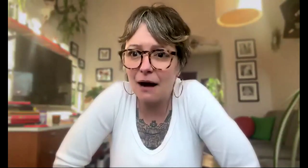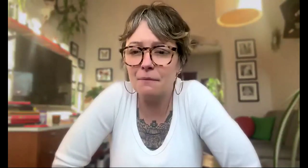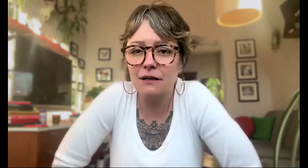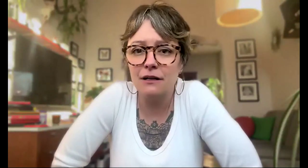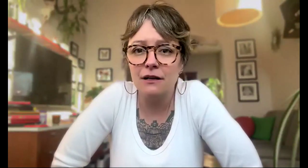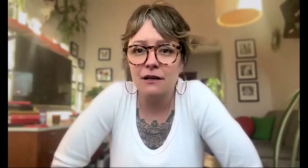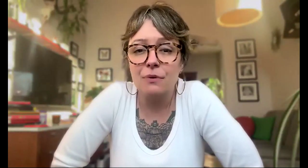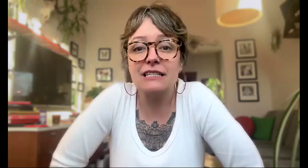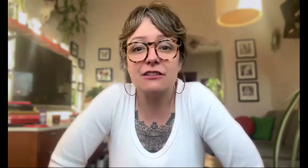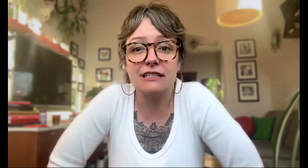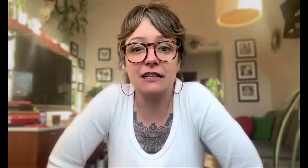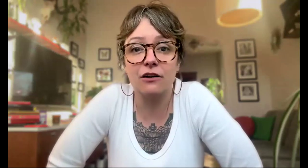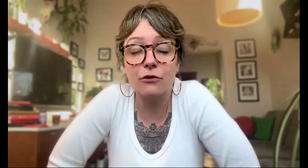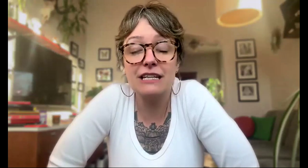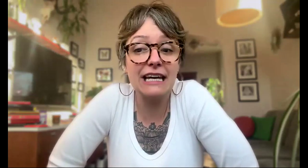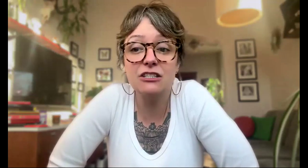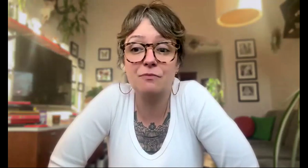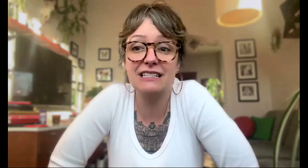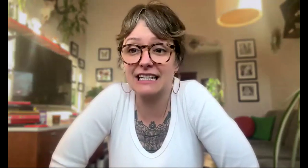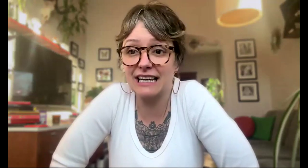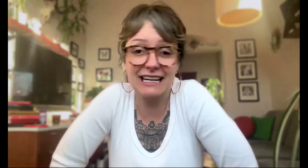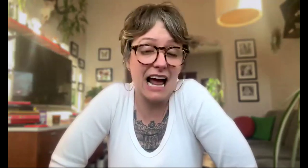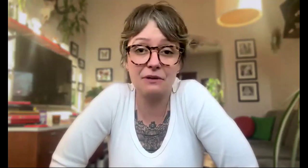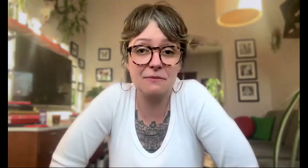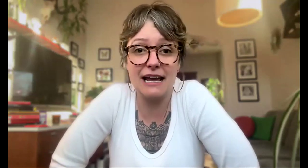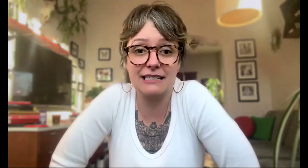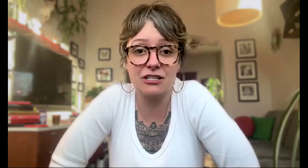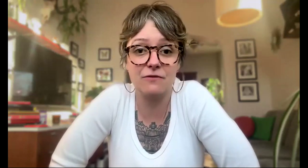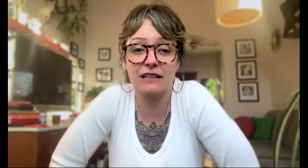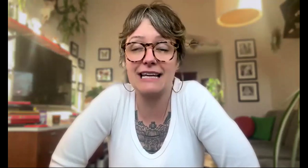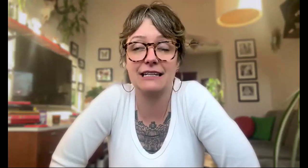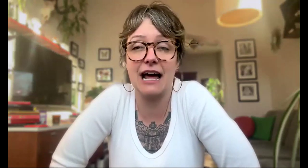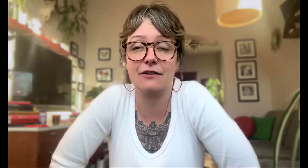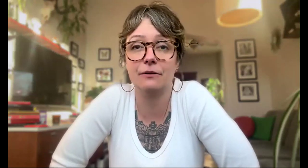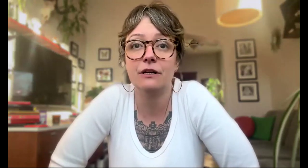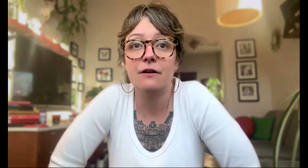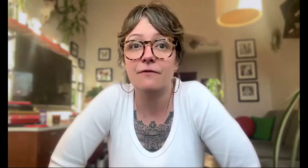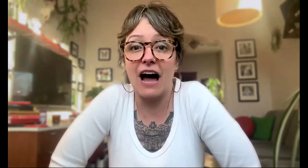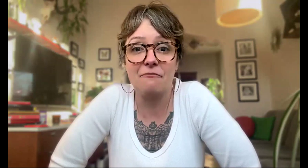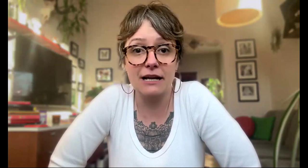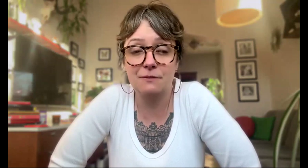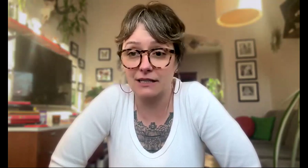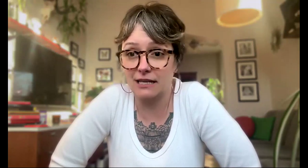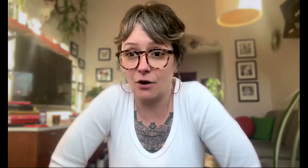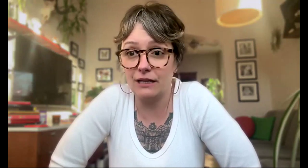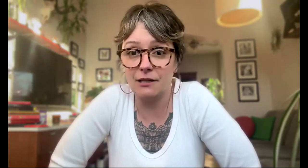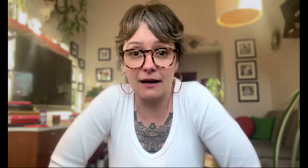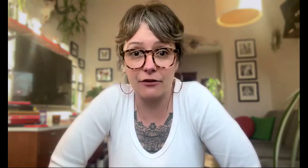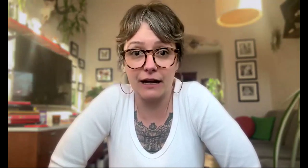up. Because here's the deal. Those kids who've been singing it, not really paying attention for the last, I don't know, 5 months because they know it like the back of their